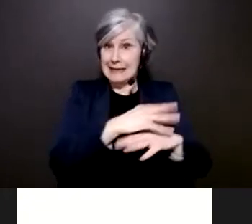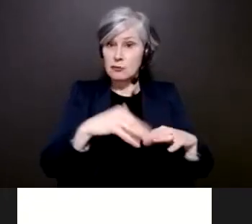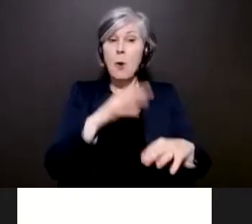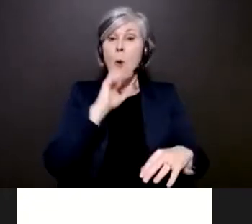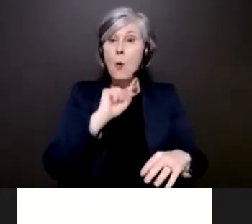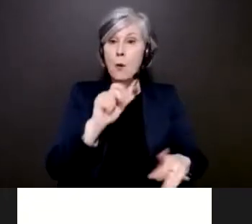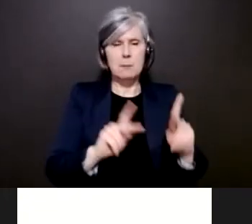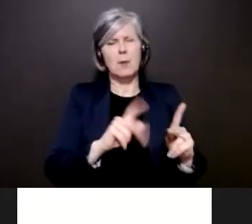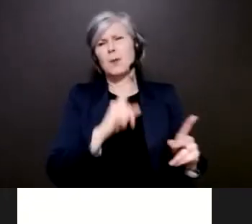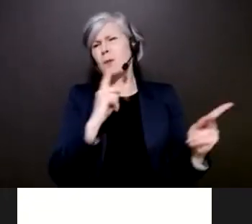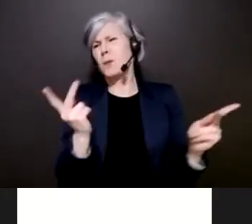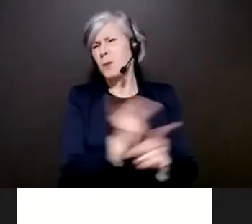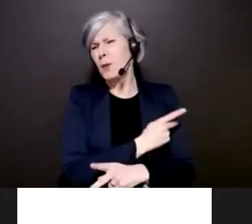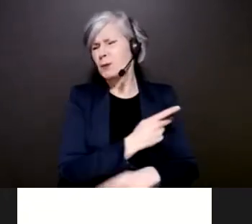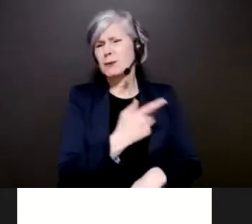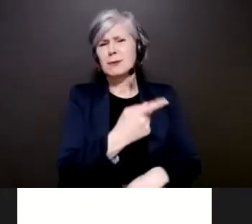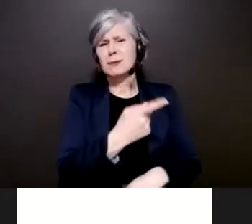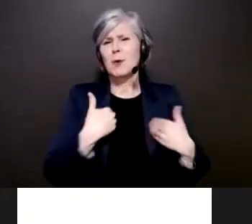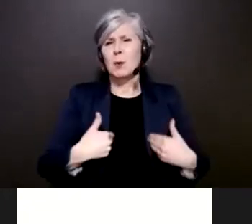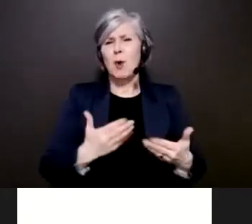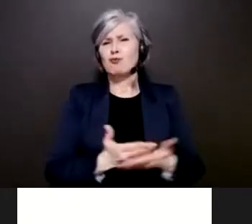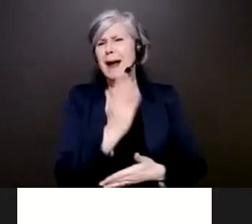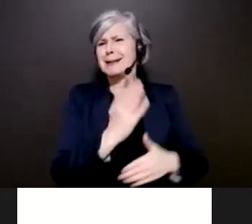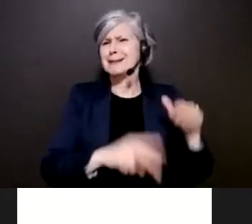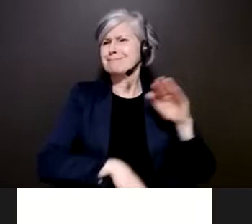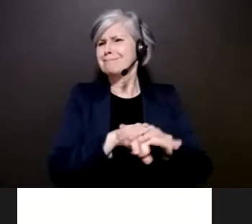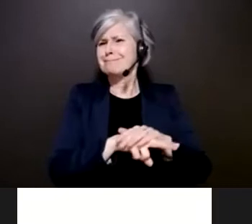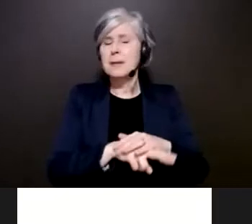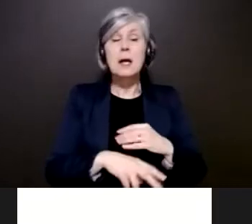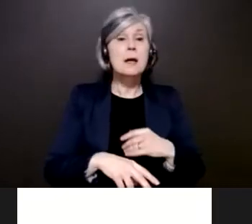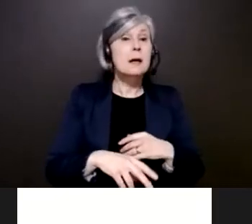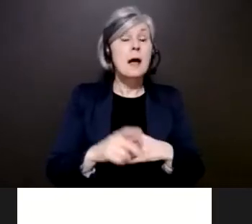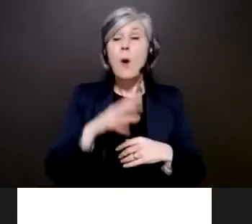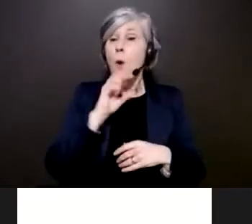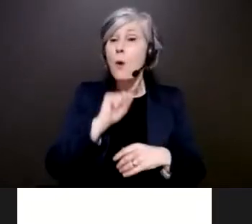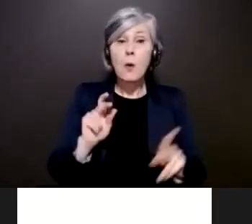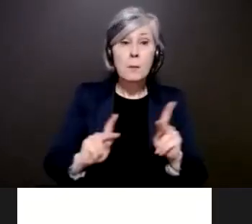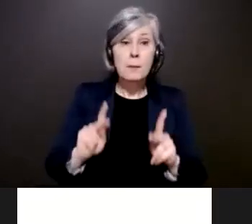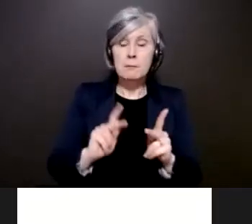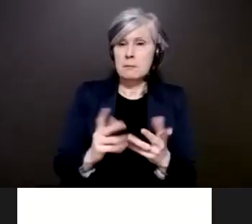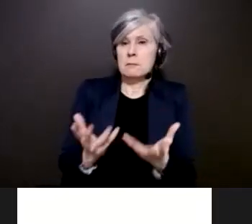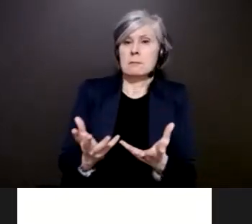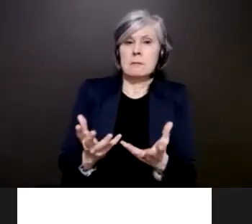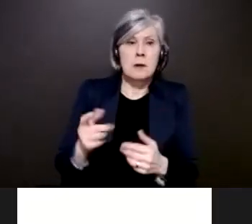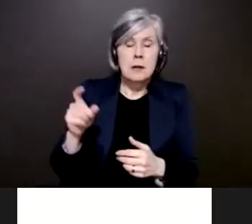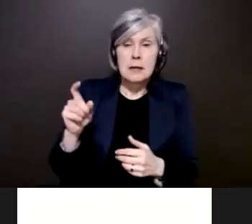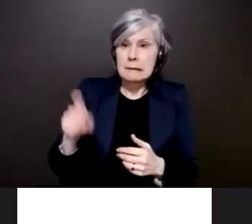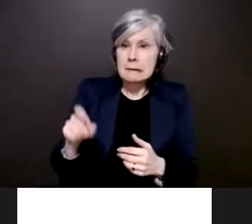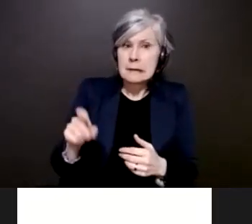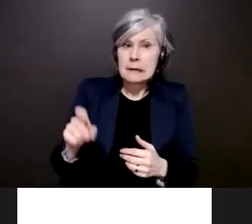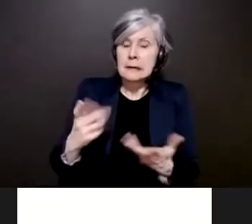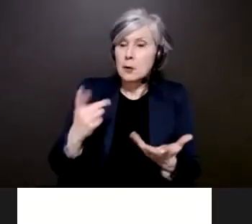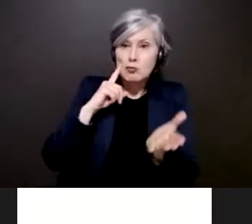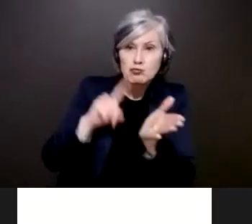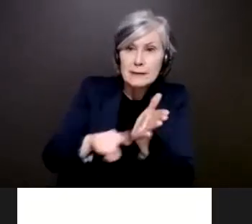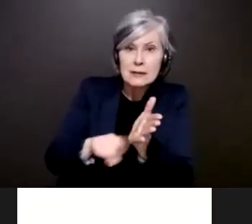Older people are systematically excluded from life-saving and quality of life enhancing research, gathering